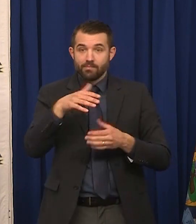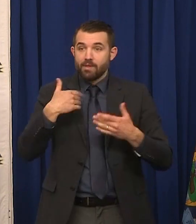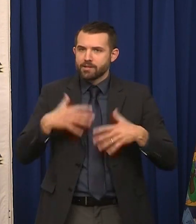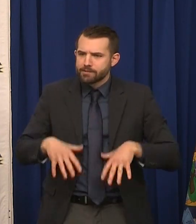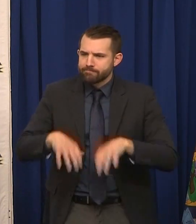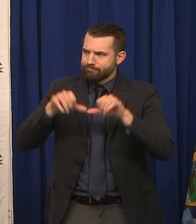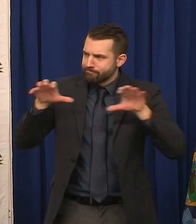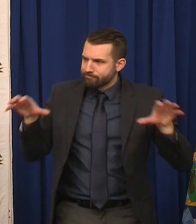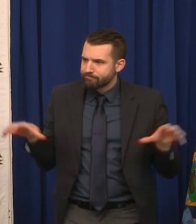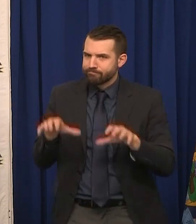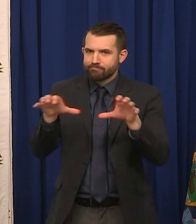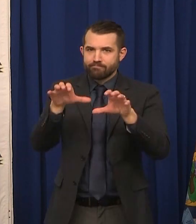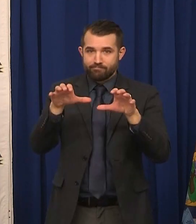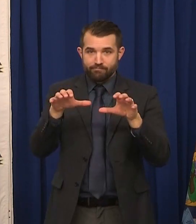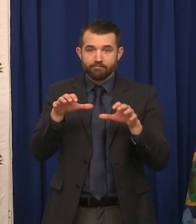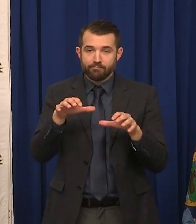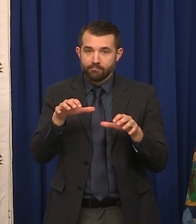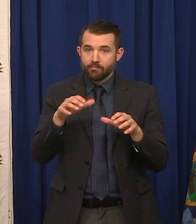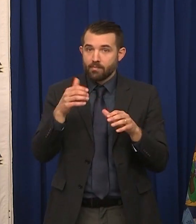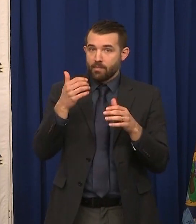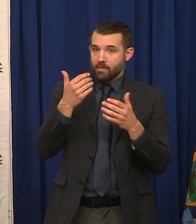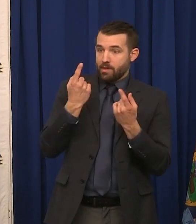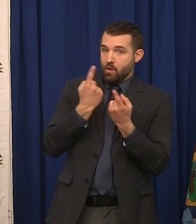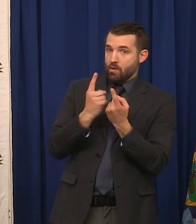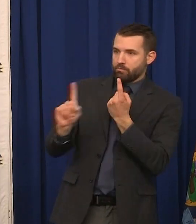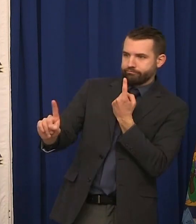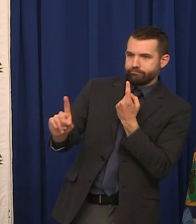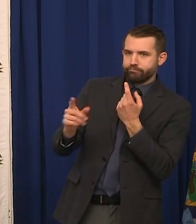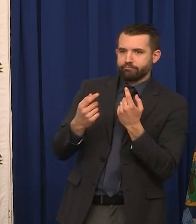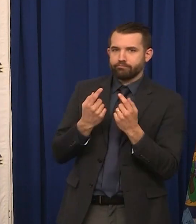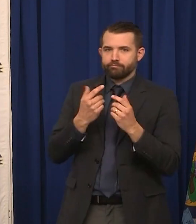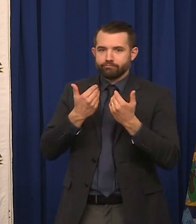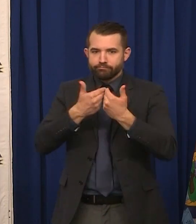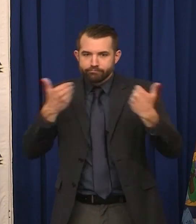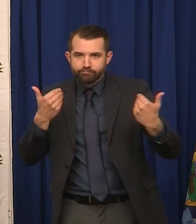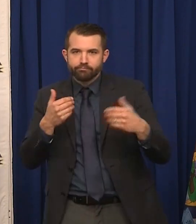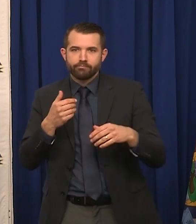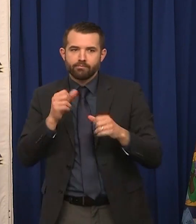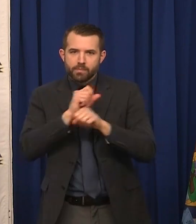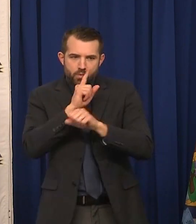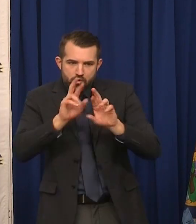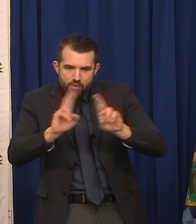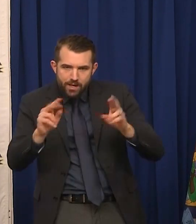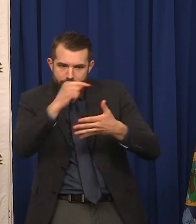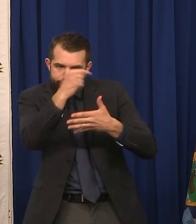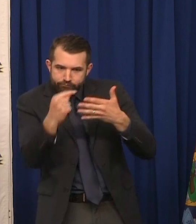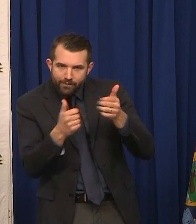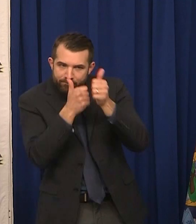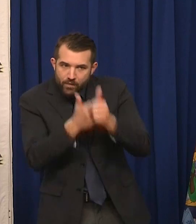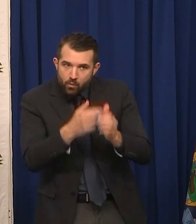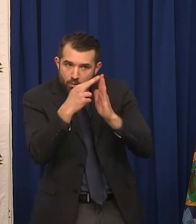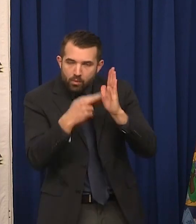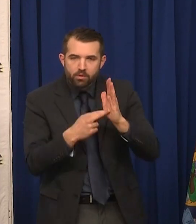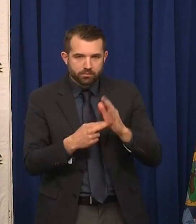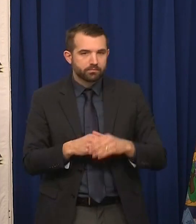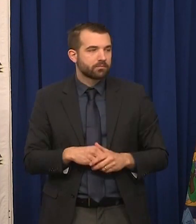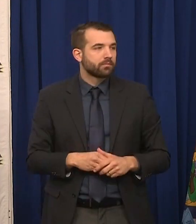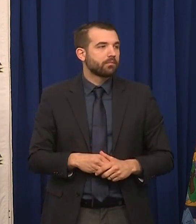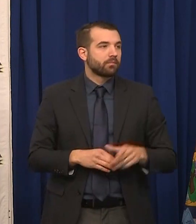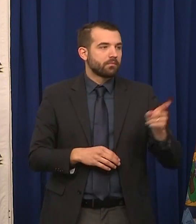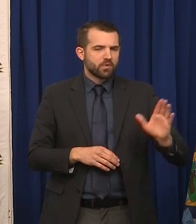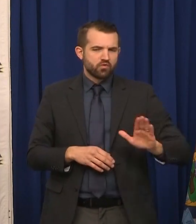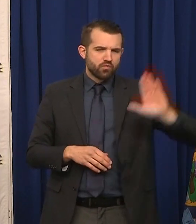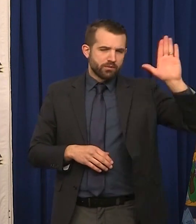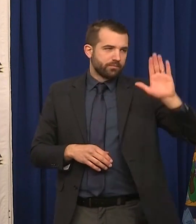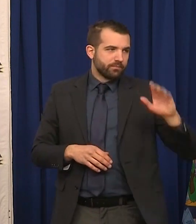them to continue to be taking. I'm going to turn back to the room and then we'll pick up the last two folks on the line. Yep. We've